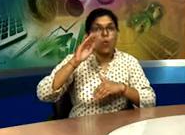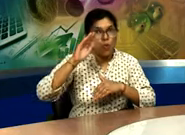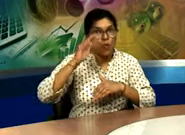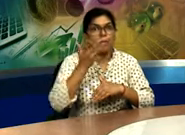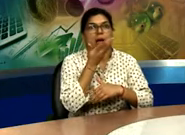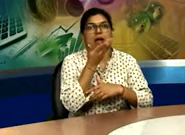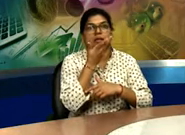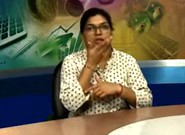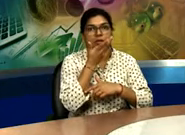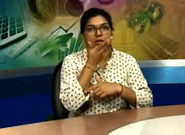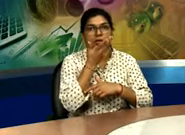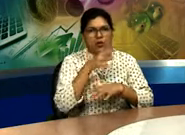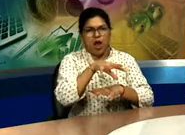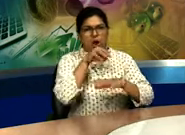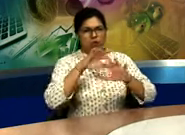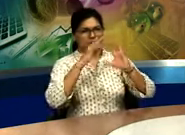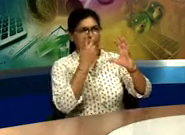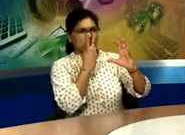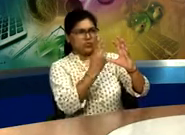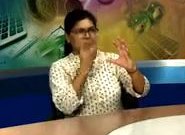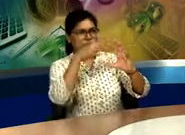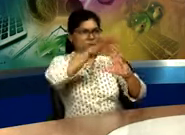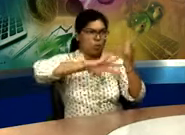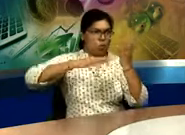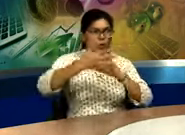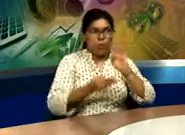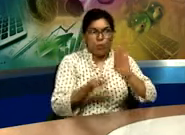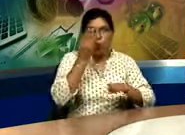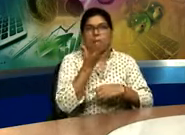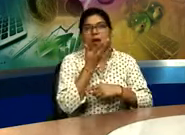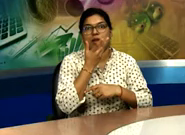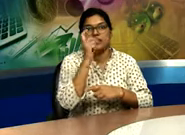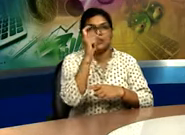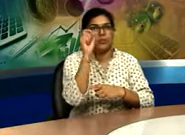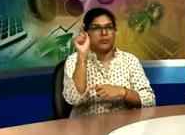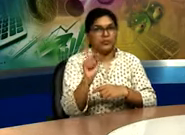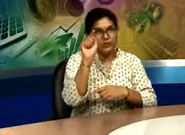We can note the difference in color between the two planets,